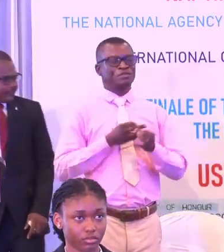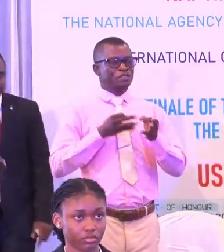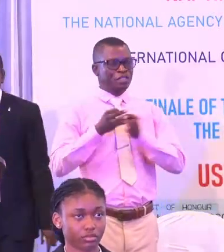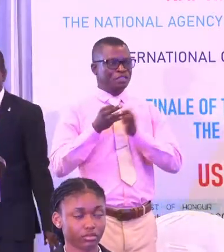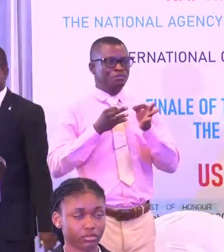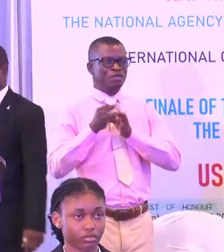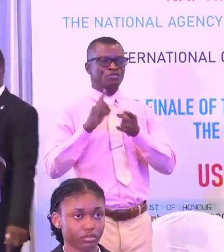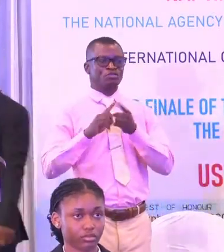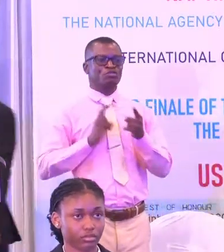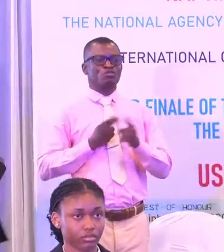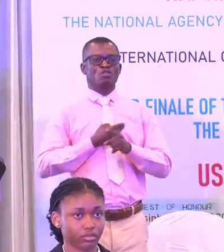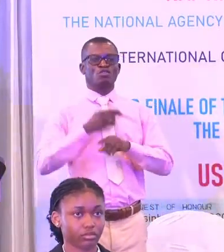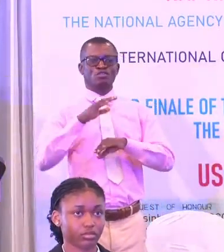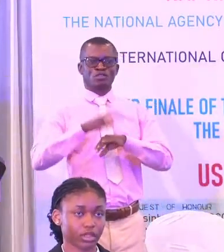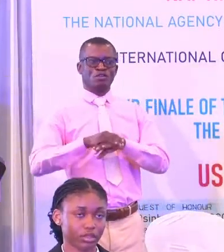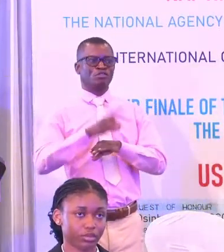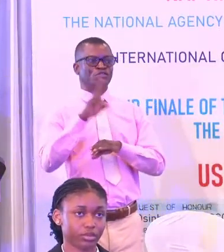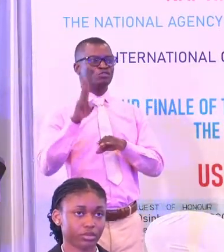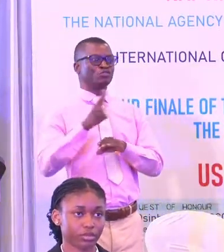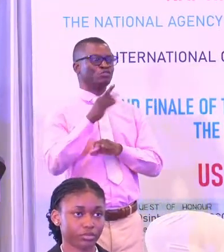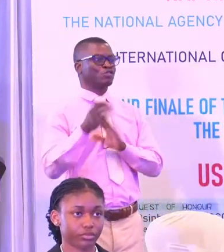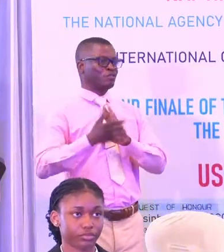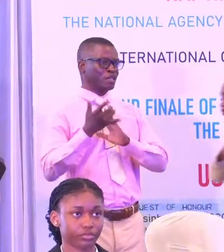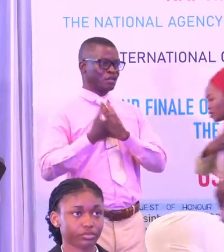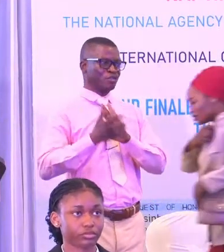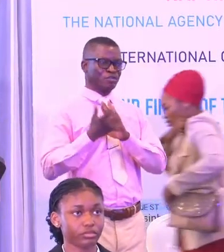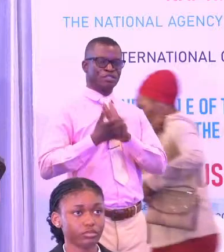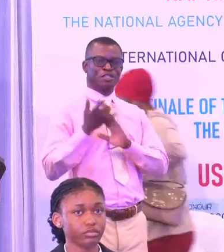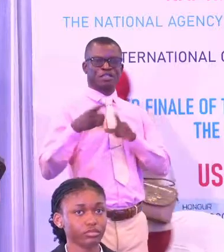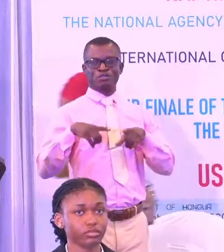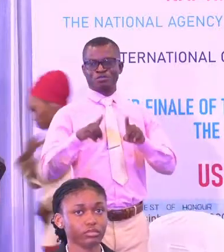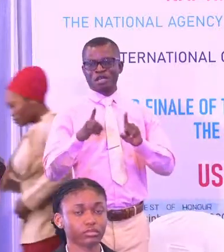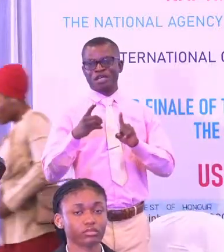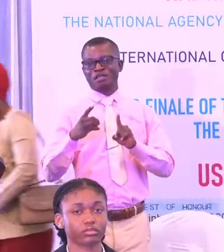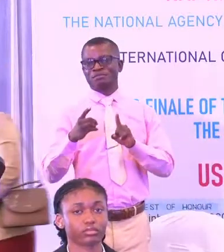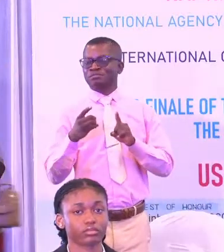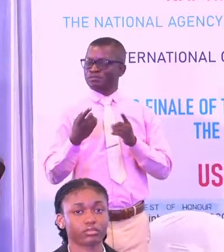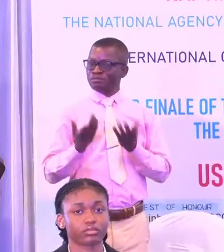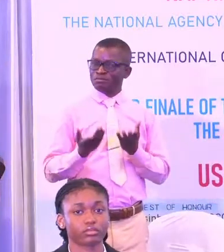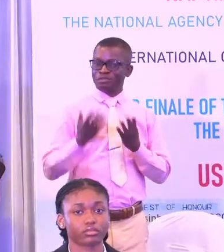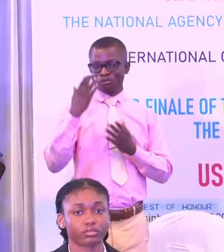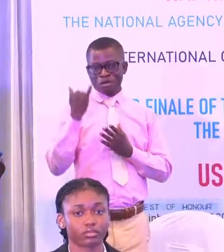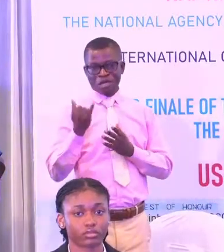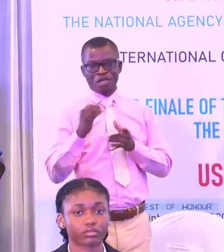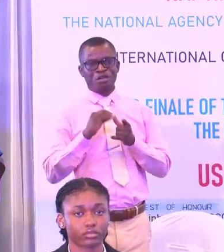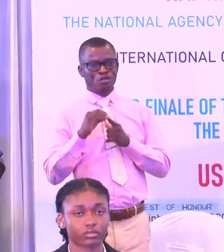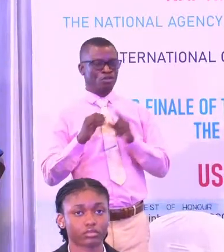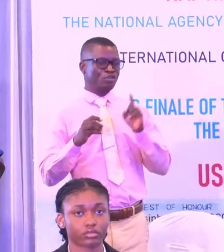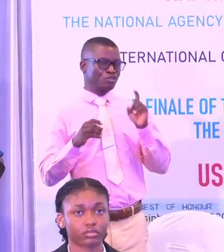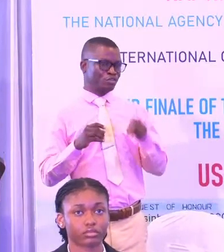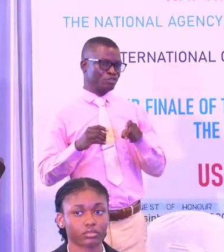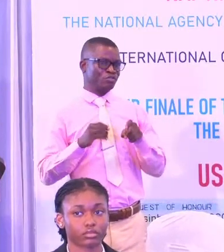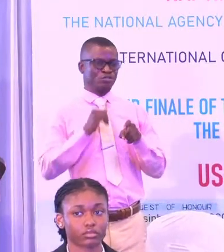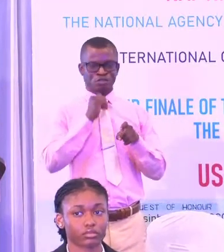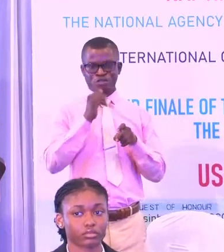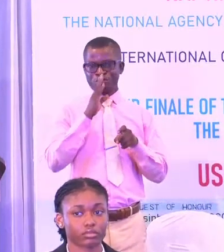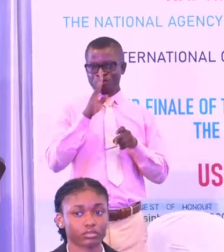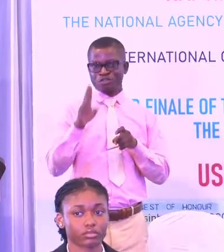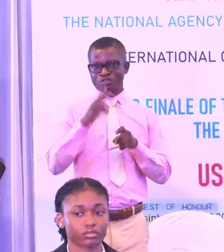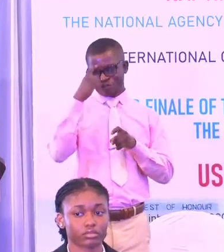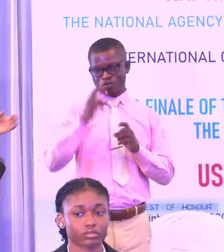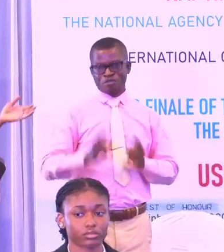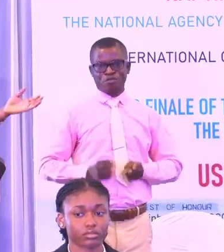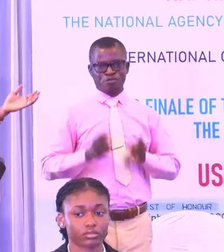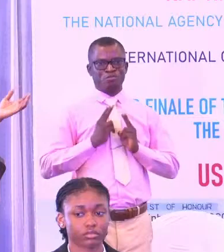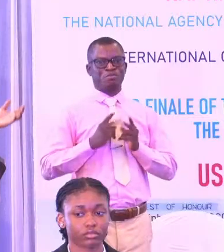convince you on the use of technology, why it should or should not be used for human